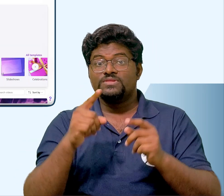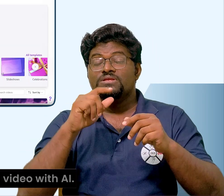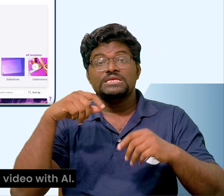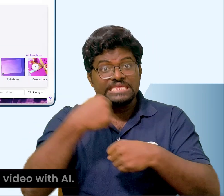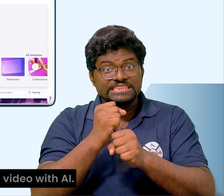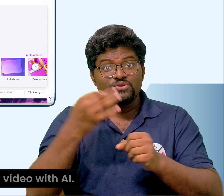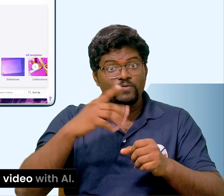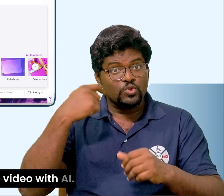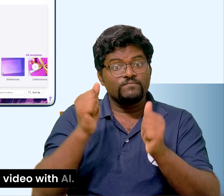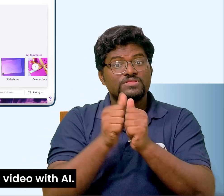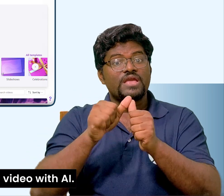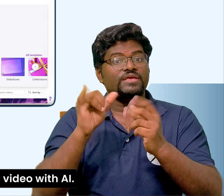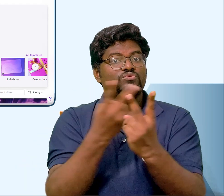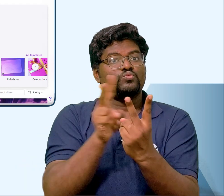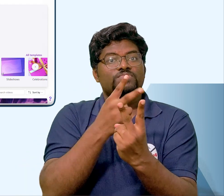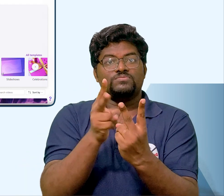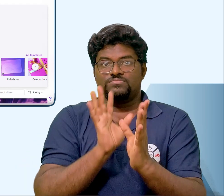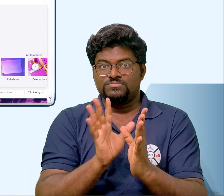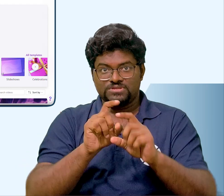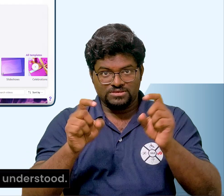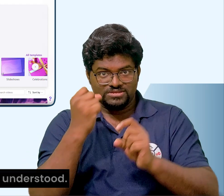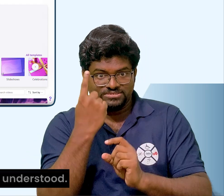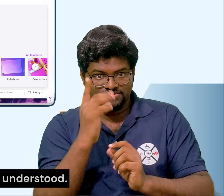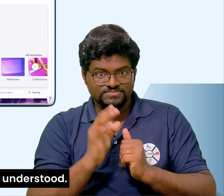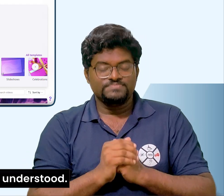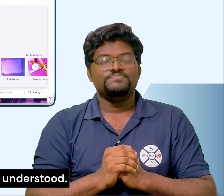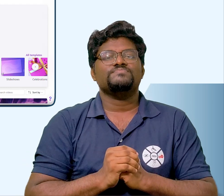or Create a video with AI. Hope you understood.